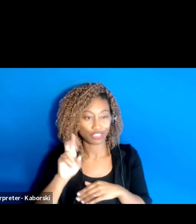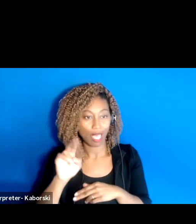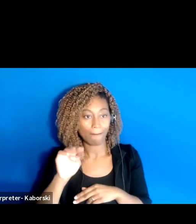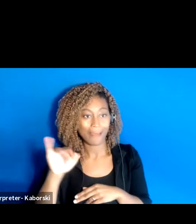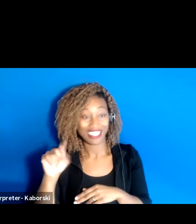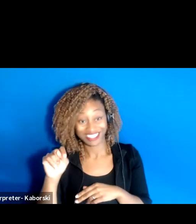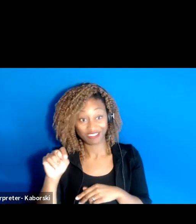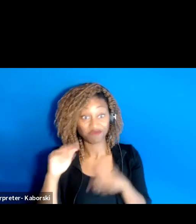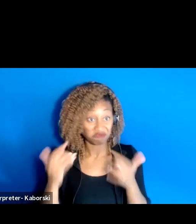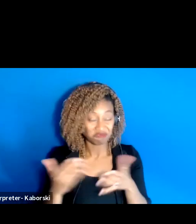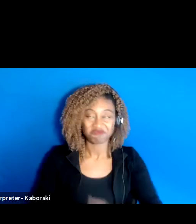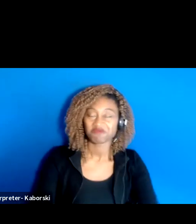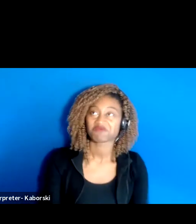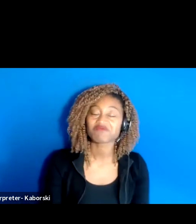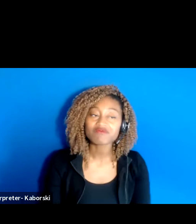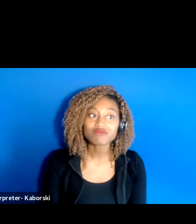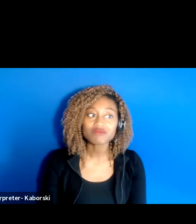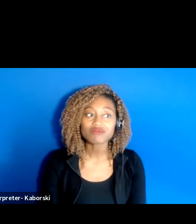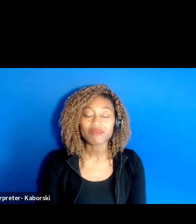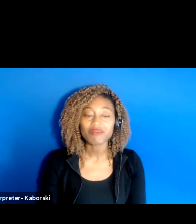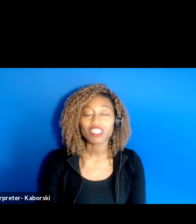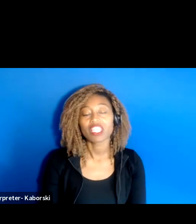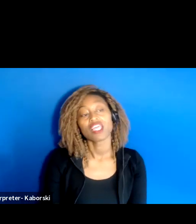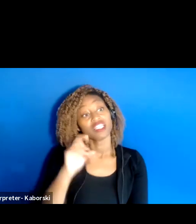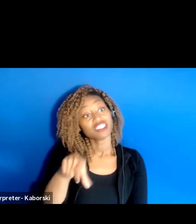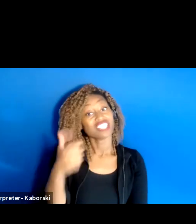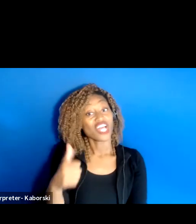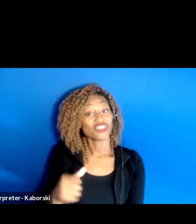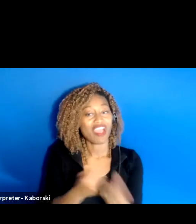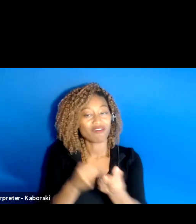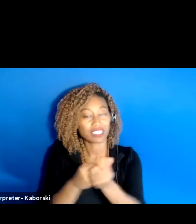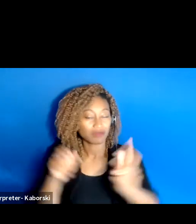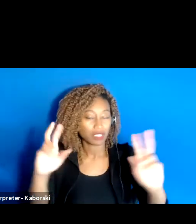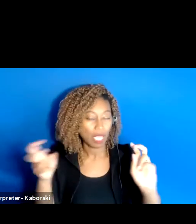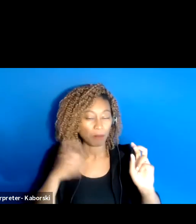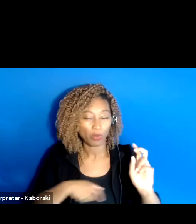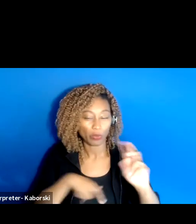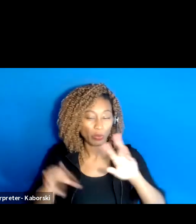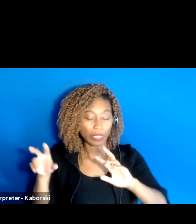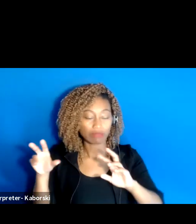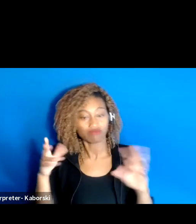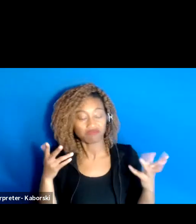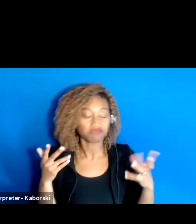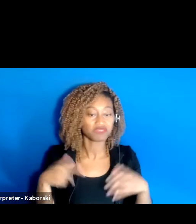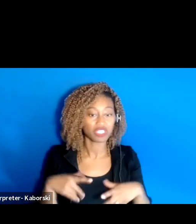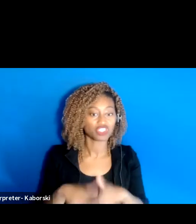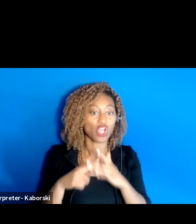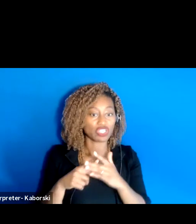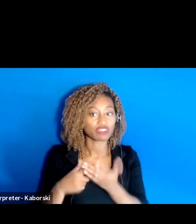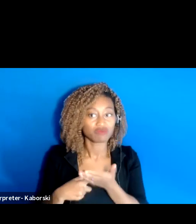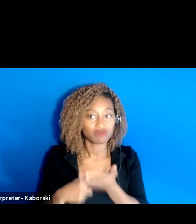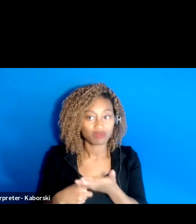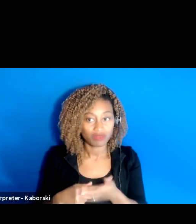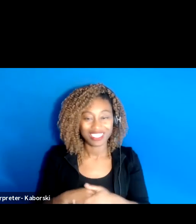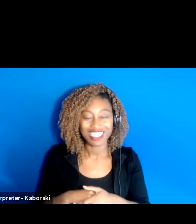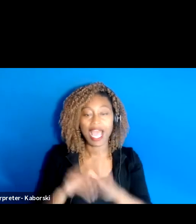Then we looked at another advocacy topic that we talked about in our state plan, and that was